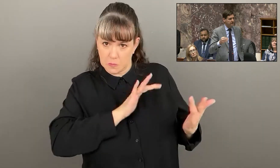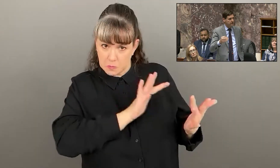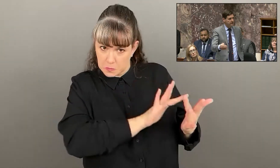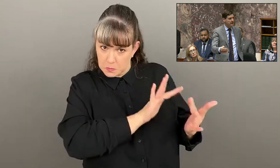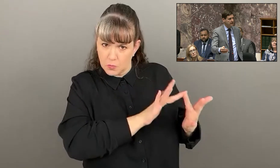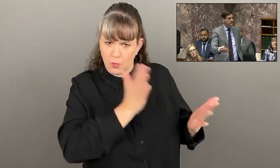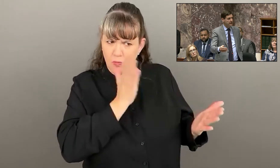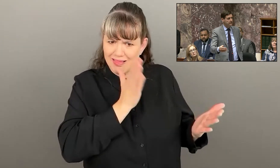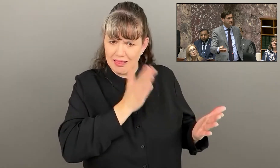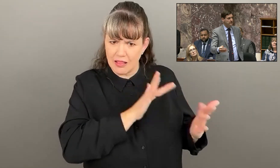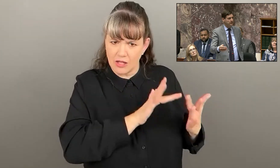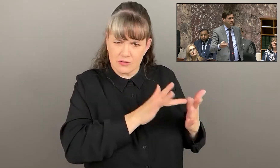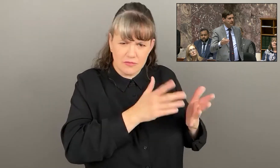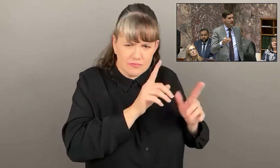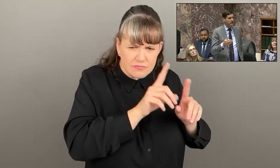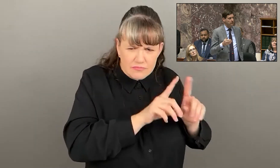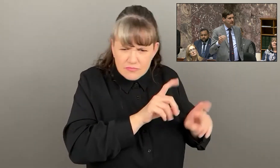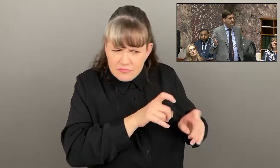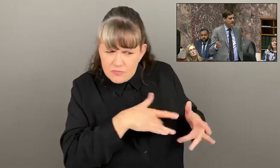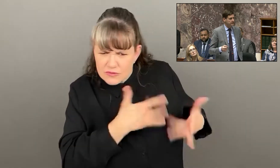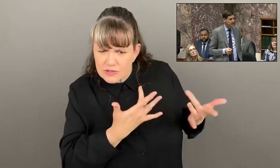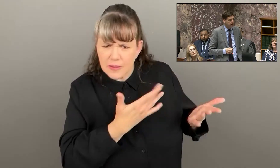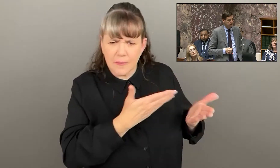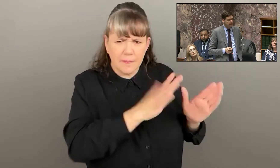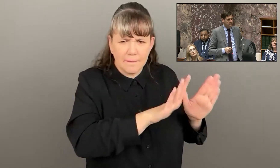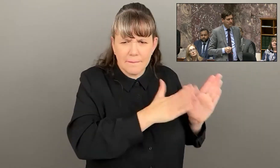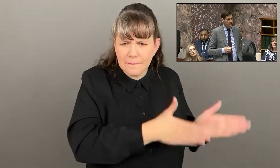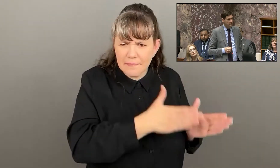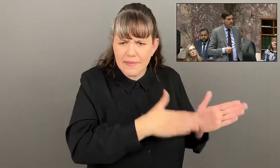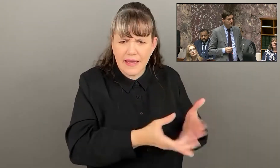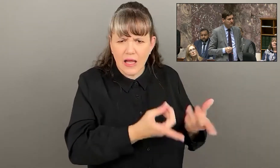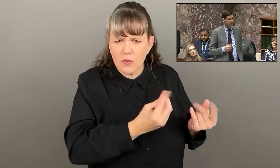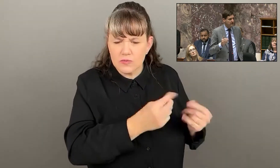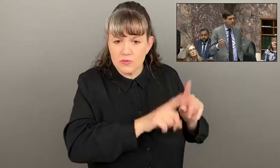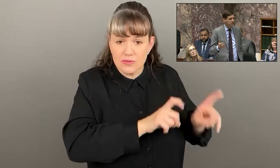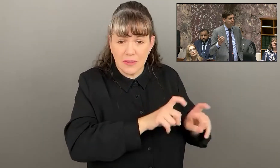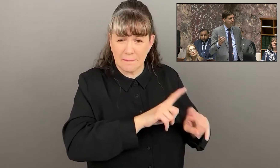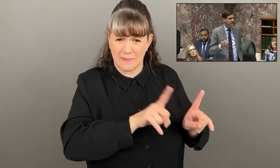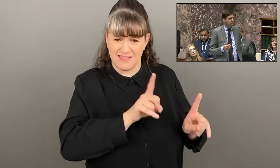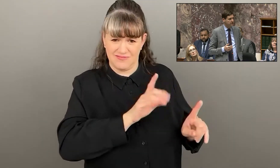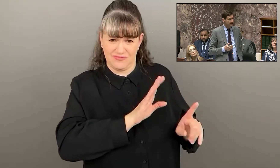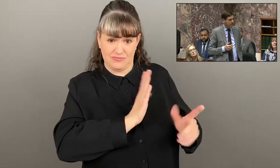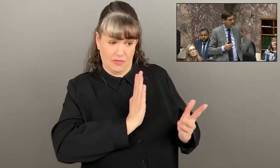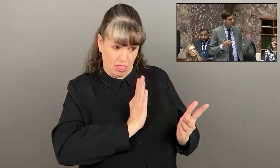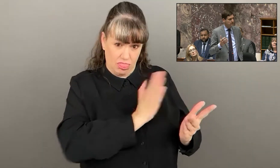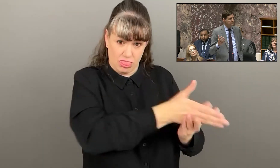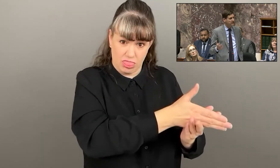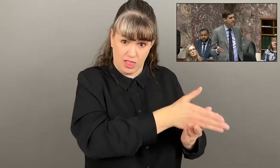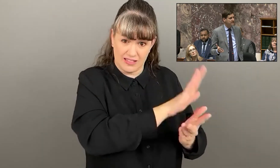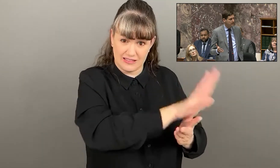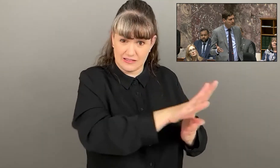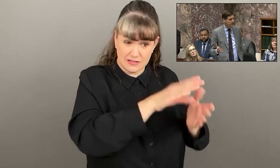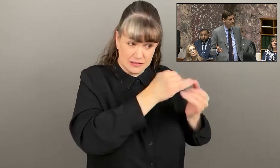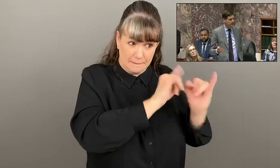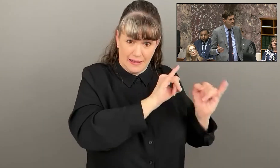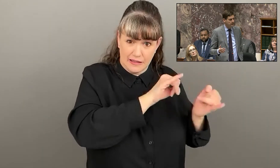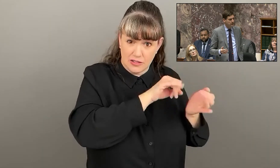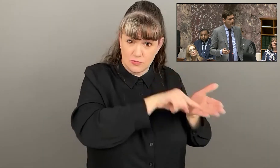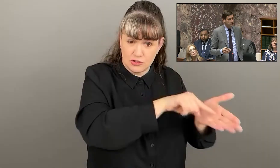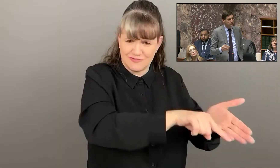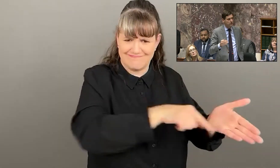we interfered with that independence in a way that, that the member thought was favorable or not favorable to the government, we'd be very upset about